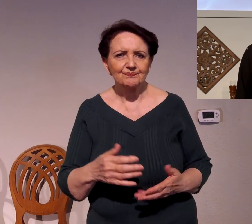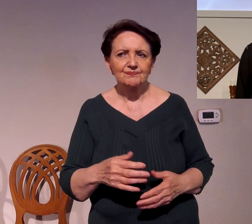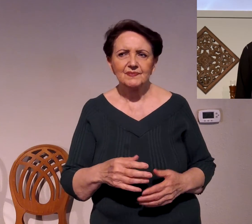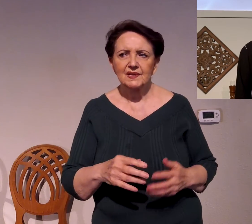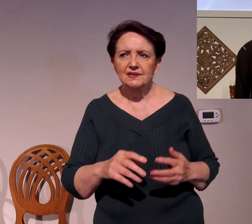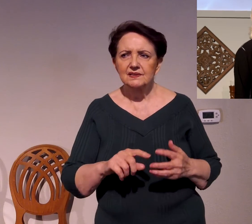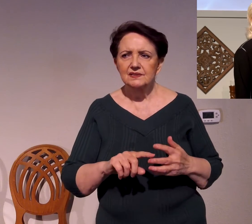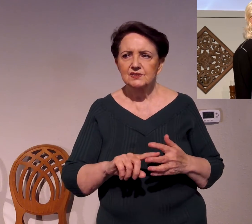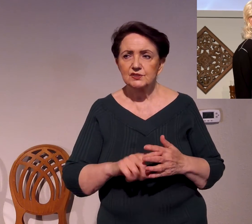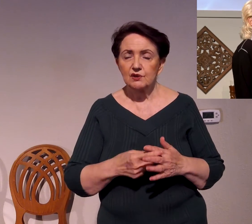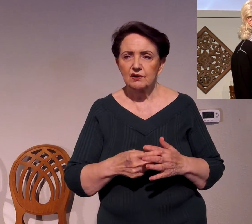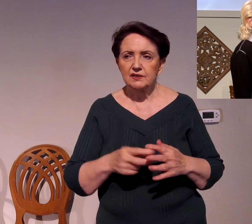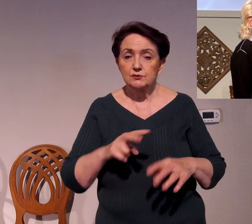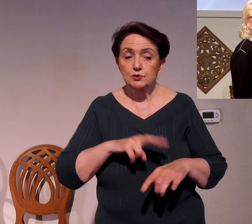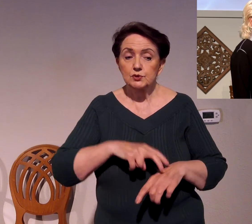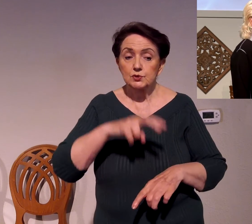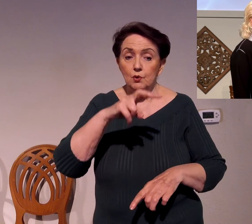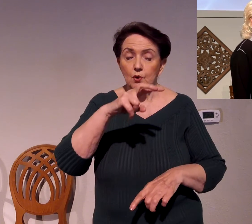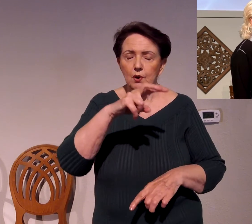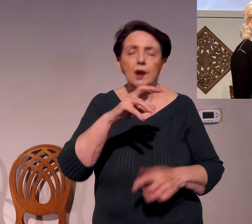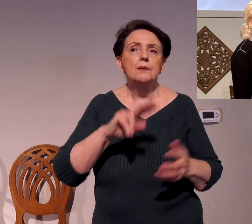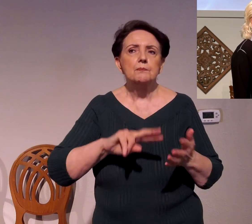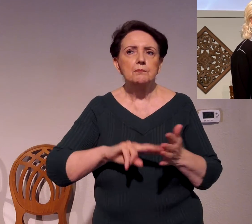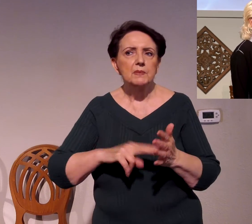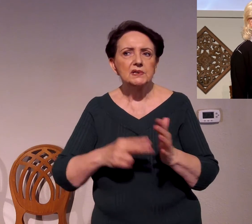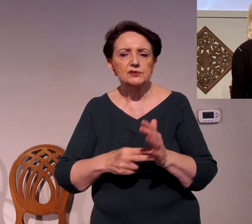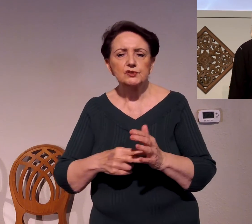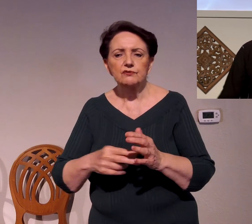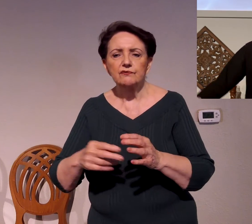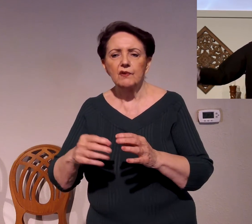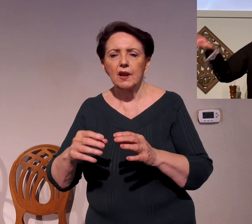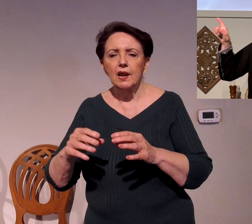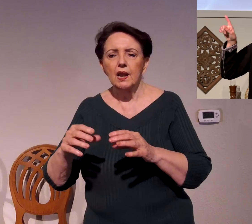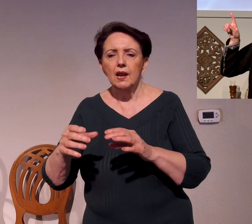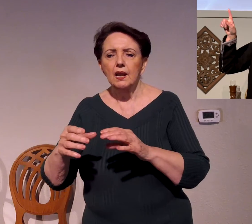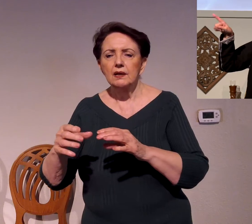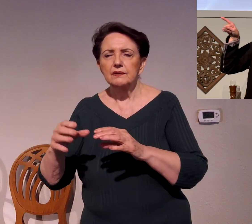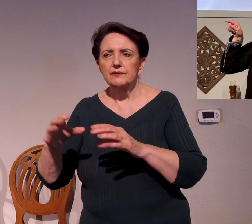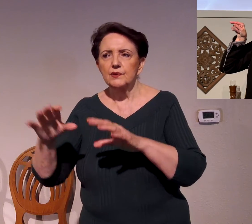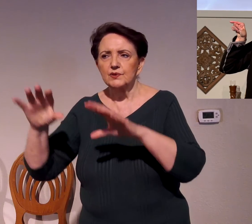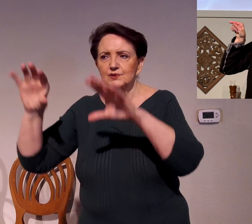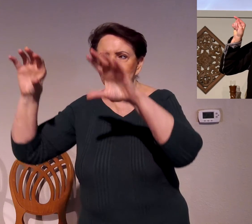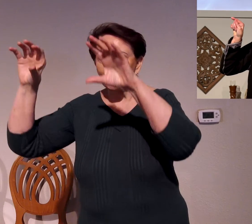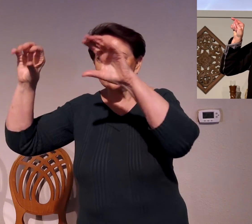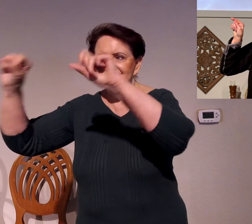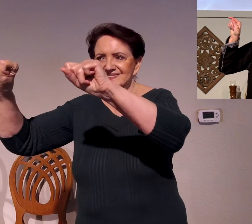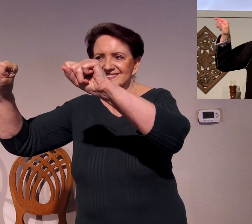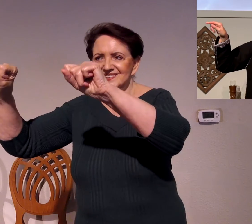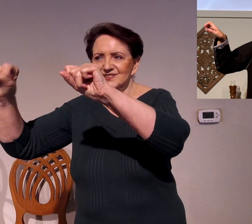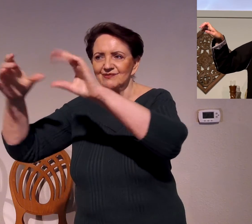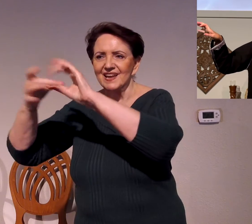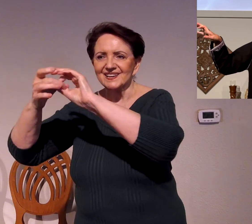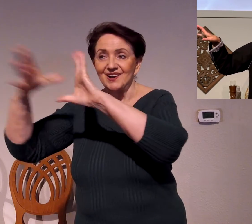feel like? It feels like we've let go of the one trapeze and we have not yet grabbed a hold of the next one.